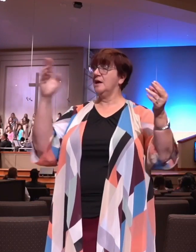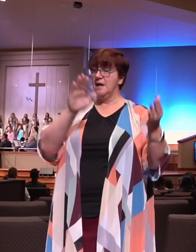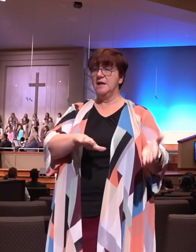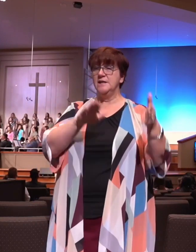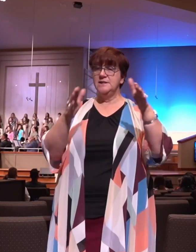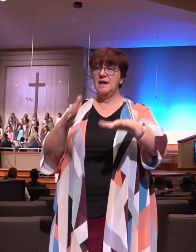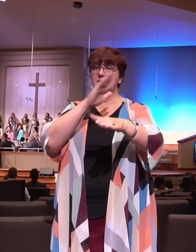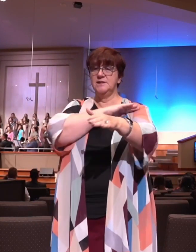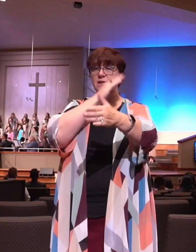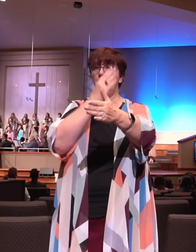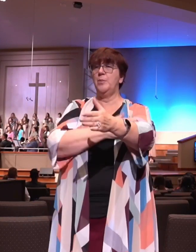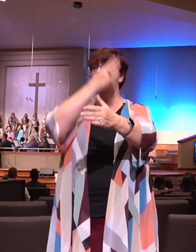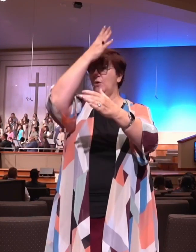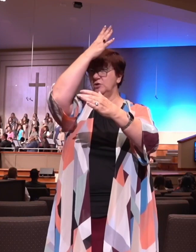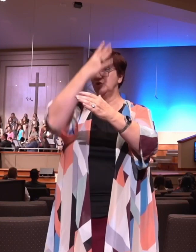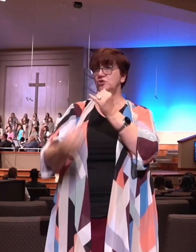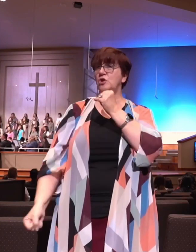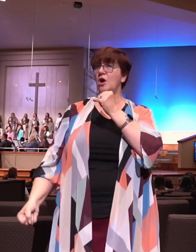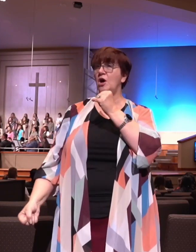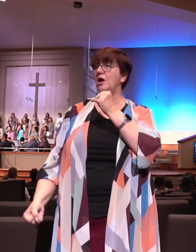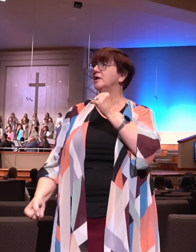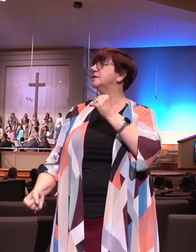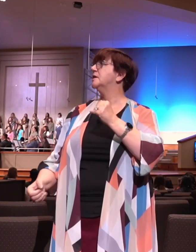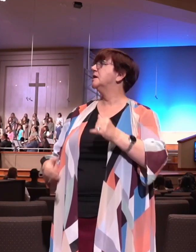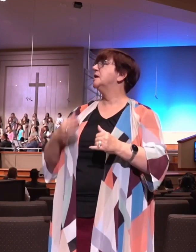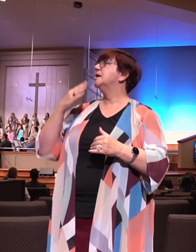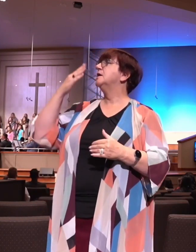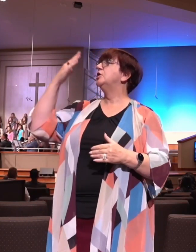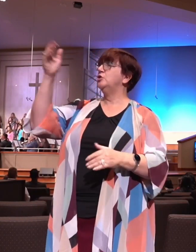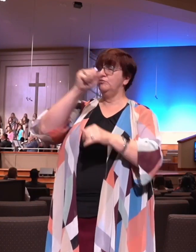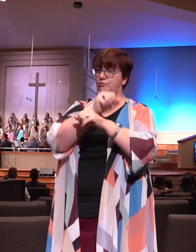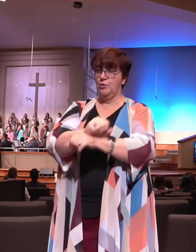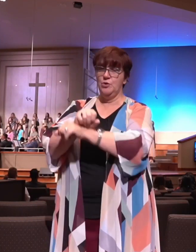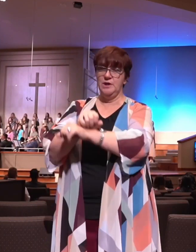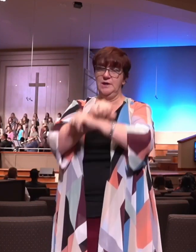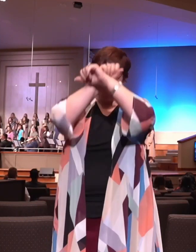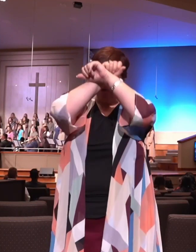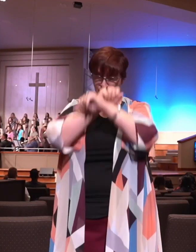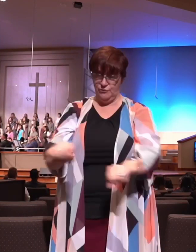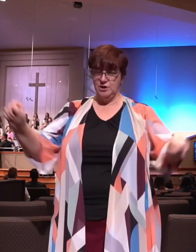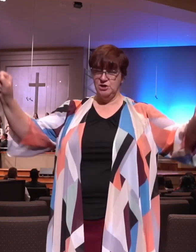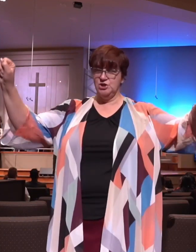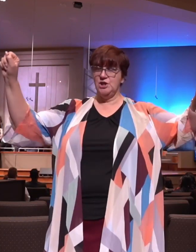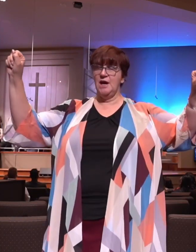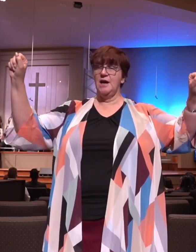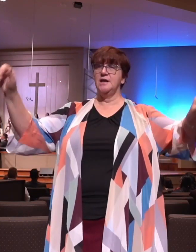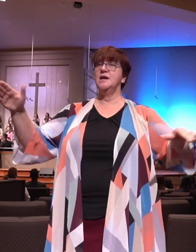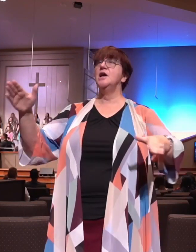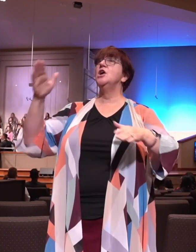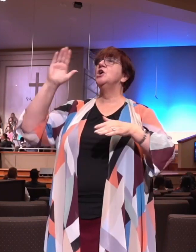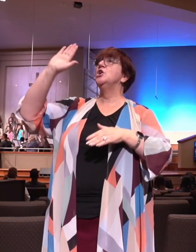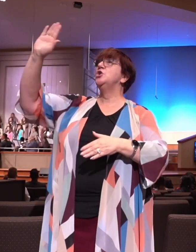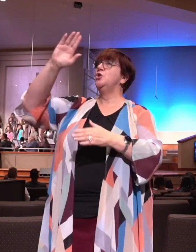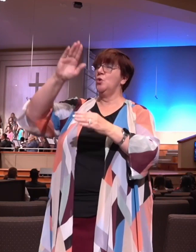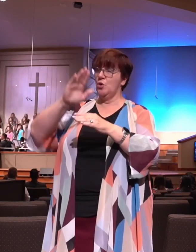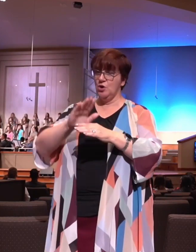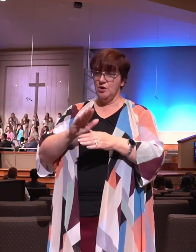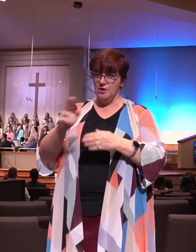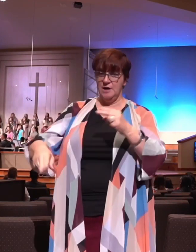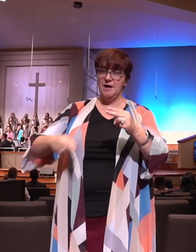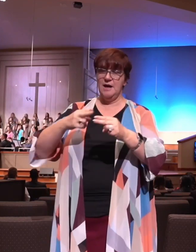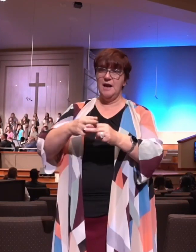Death has lost its grip on me. You have broken every chain. There's